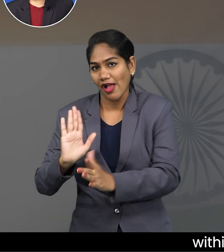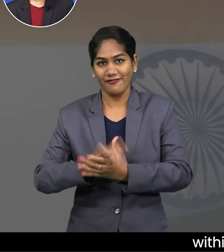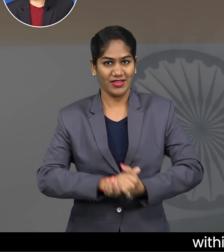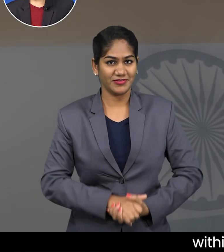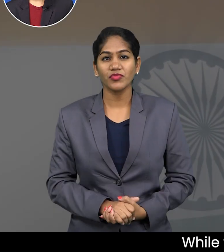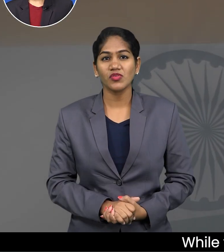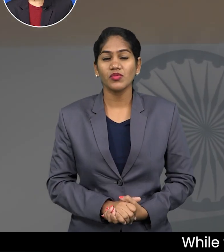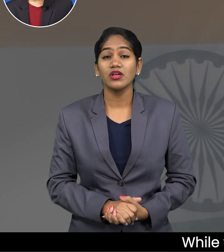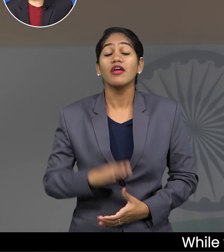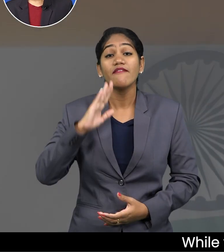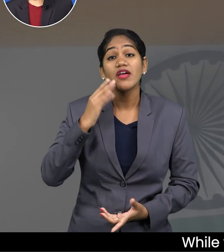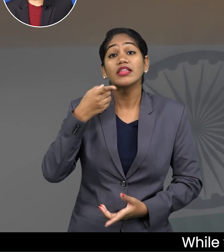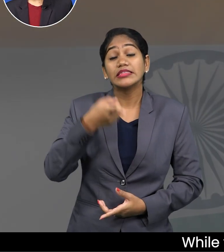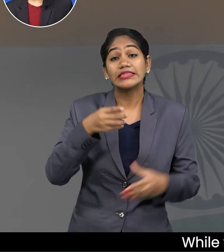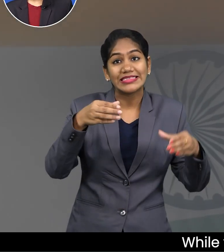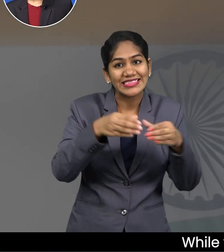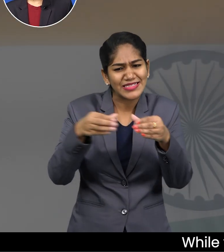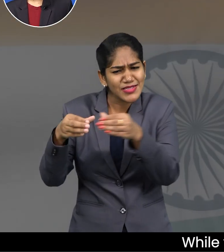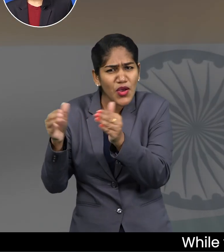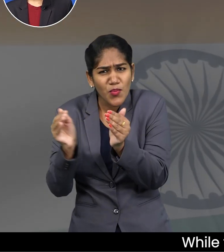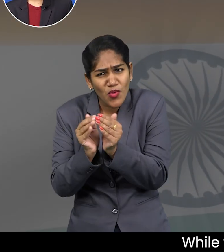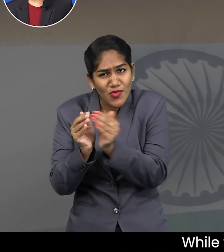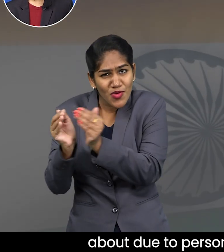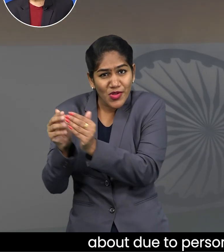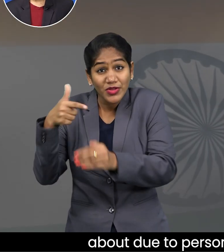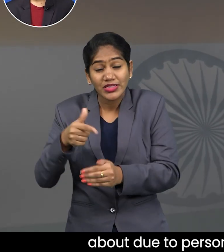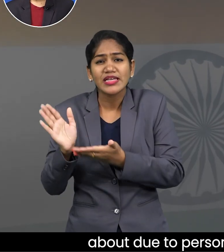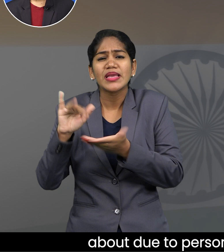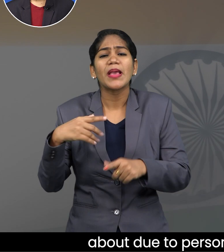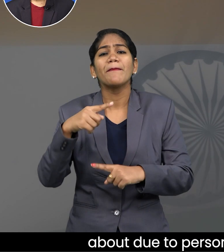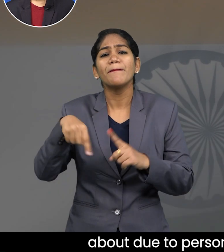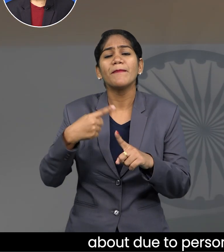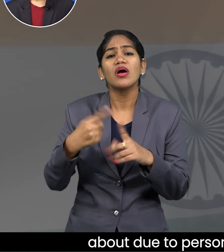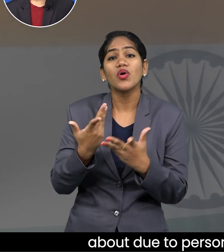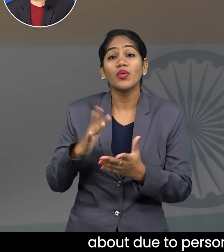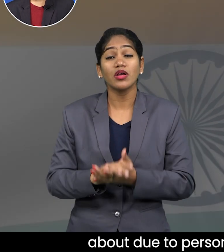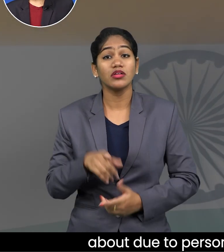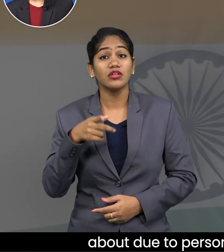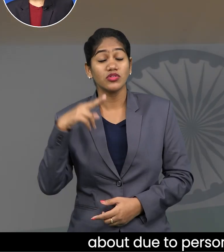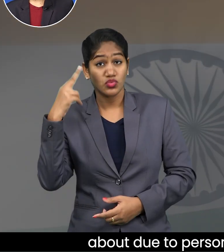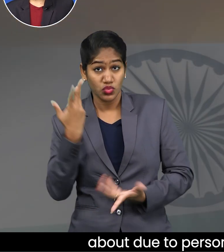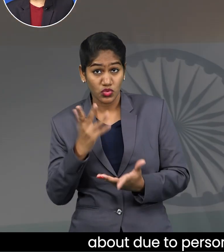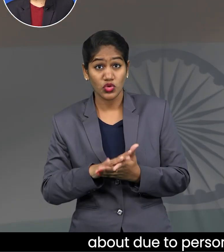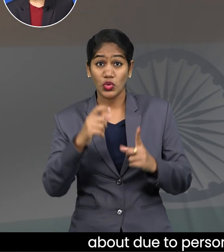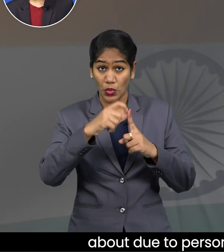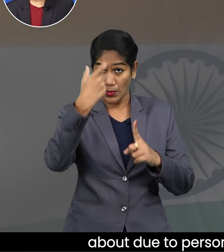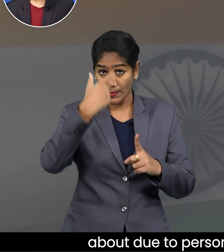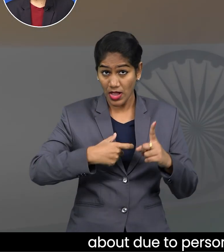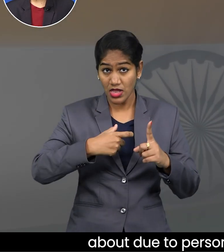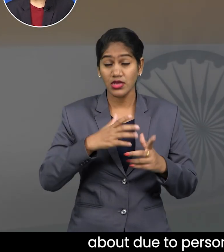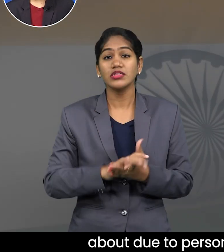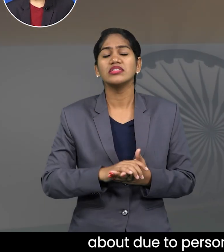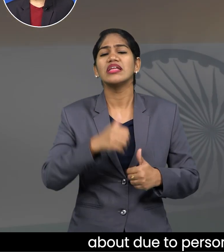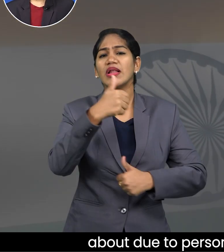While these groups came about due to personal competition